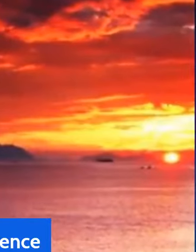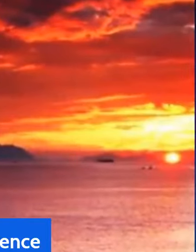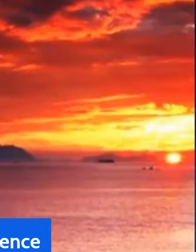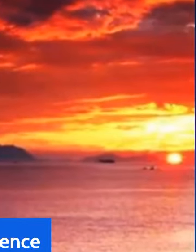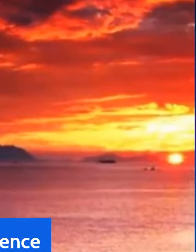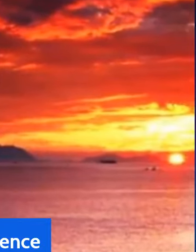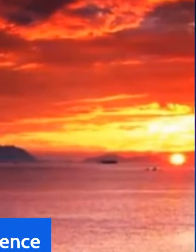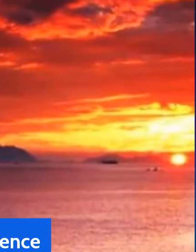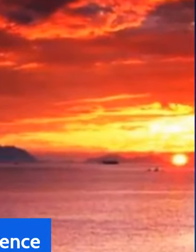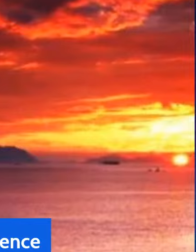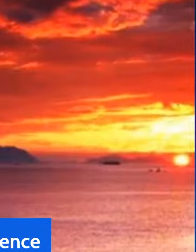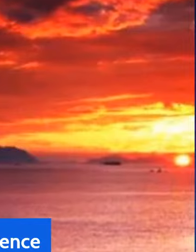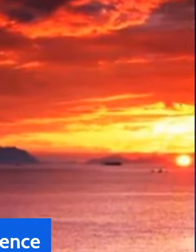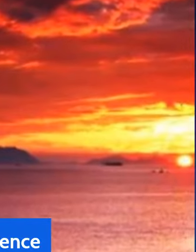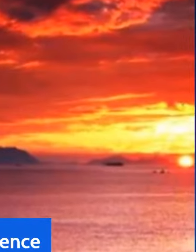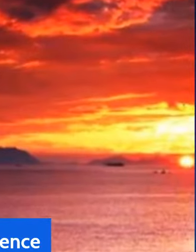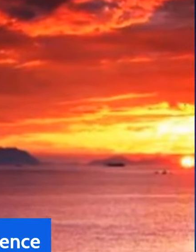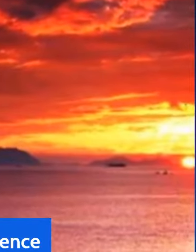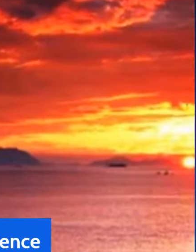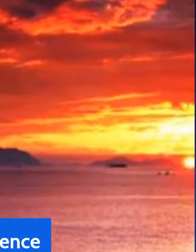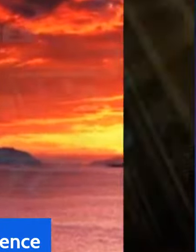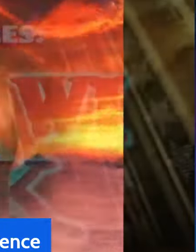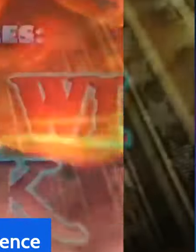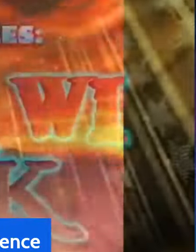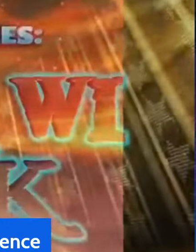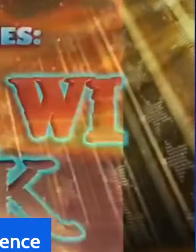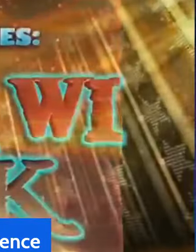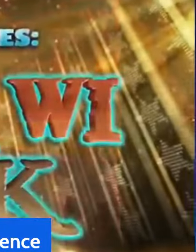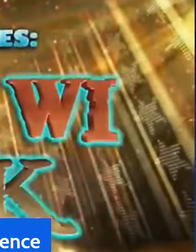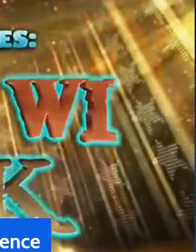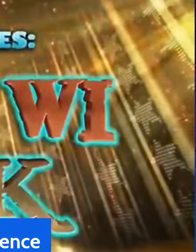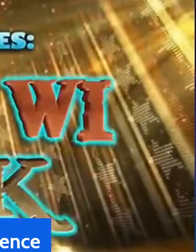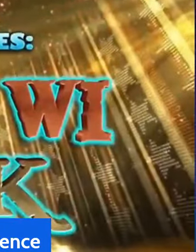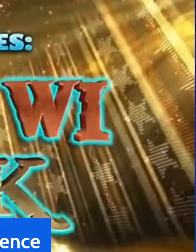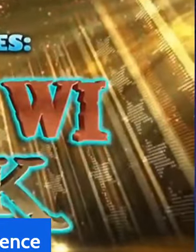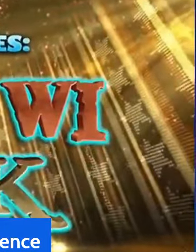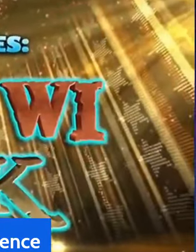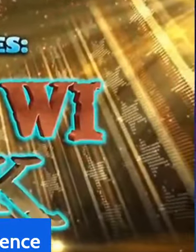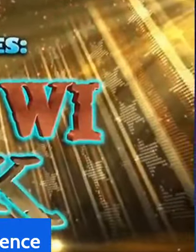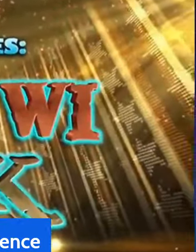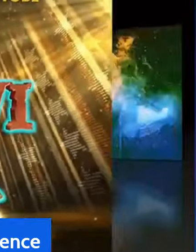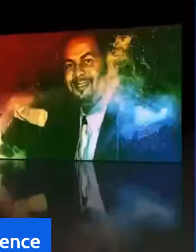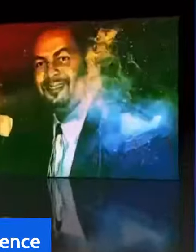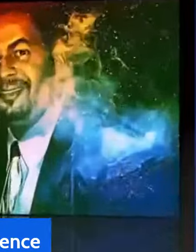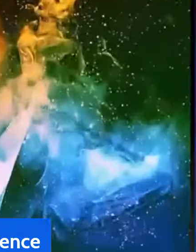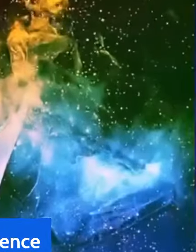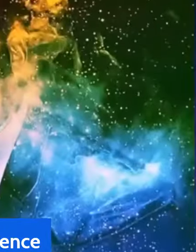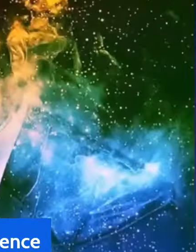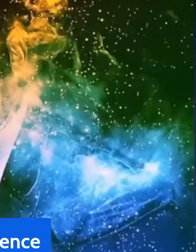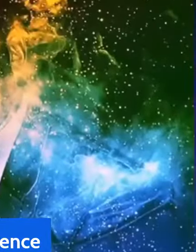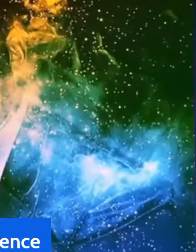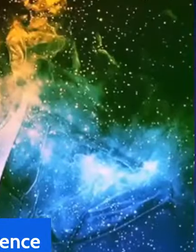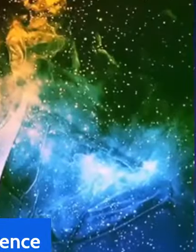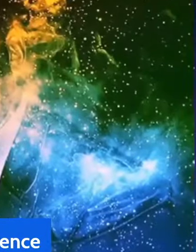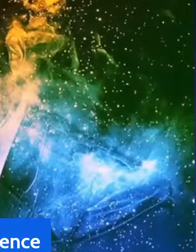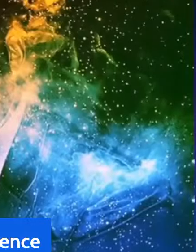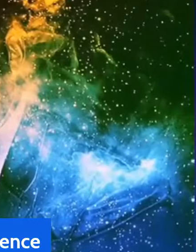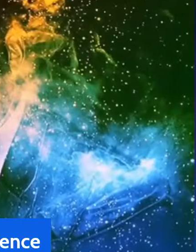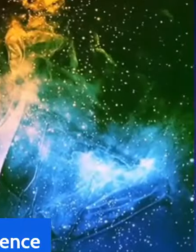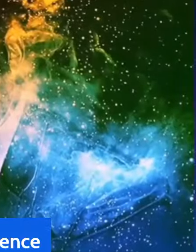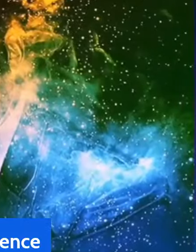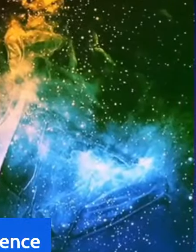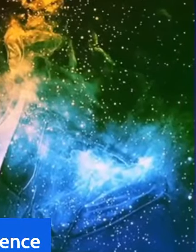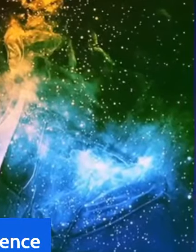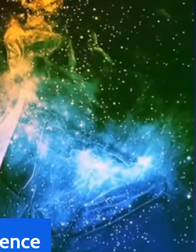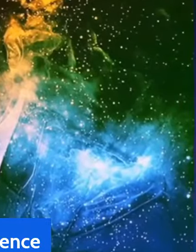Conversation is the key, a guiding light for you and me. Spark a talk and you will